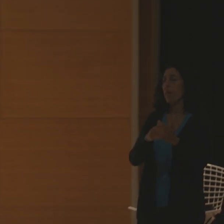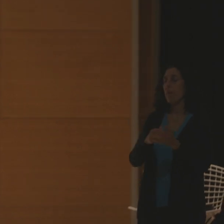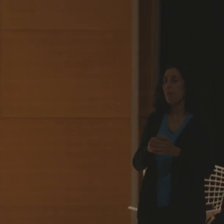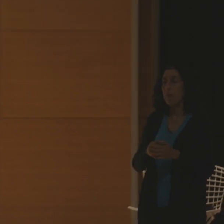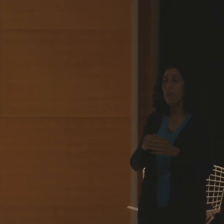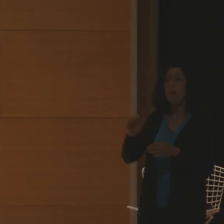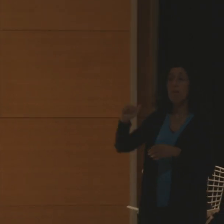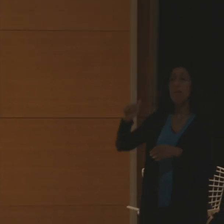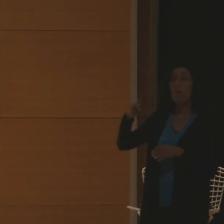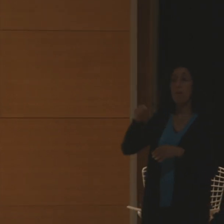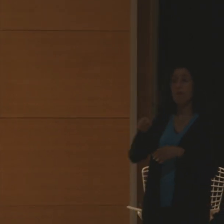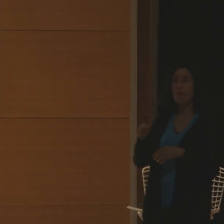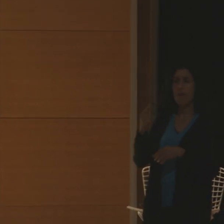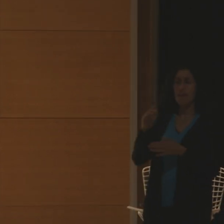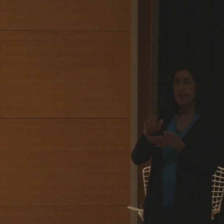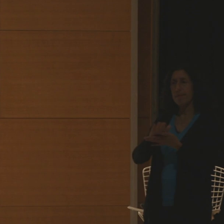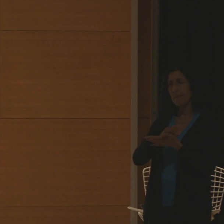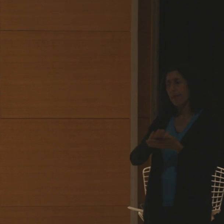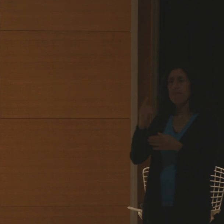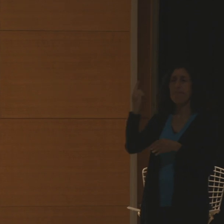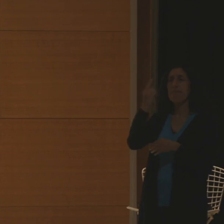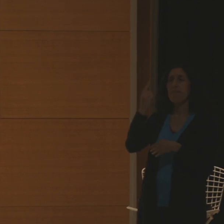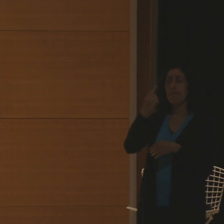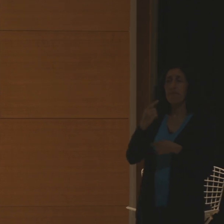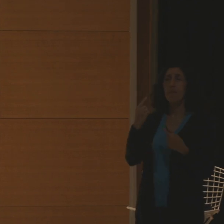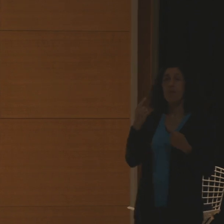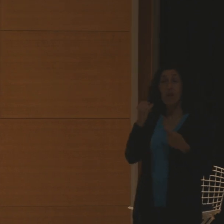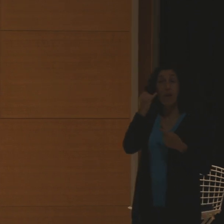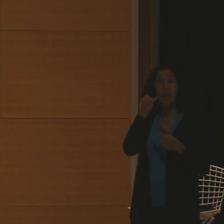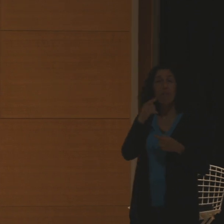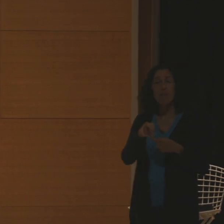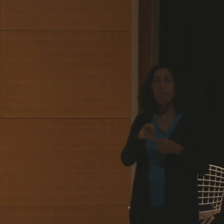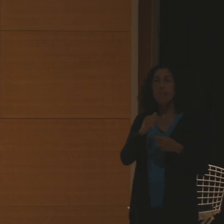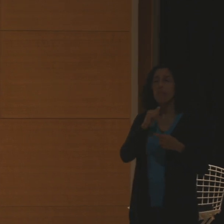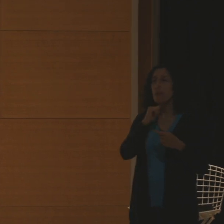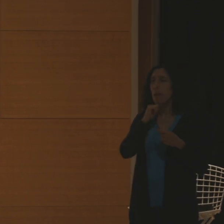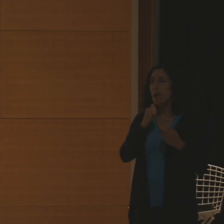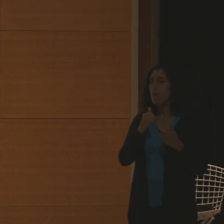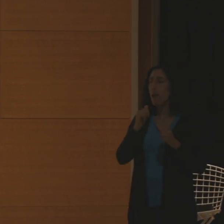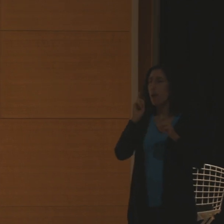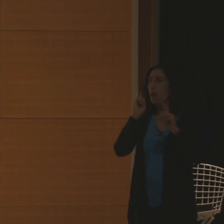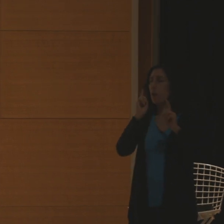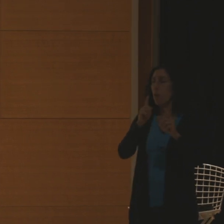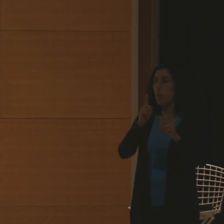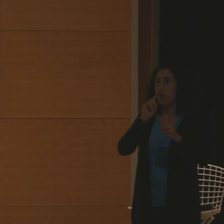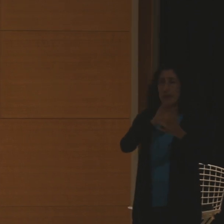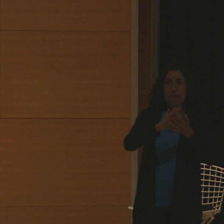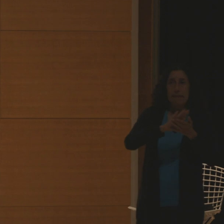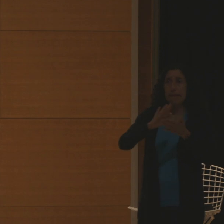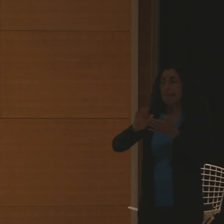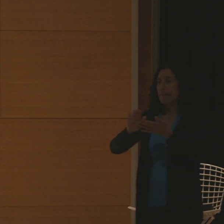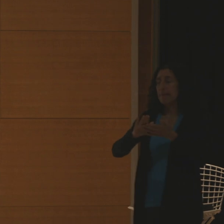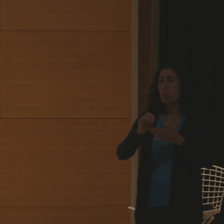the apartment was eerily clean, and he wondered if she had not been trying to restore the place so much as to make it